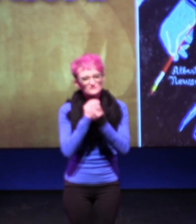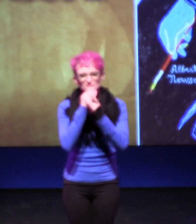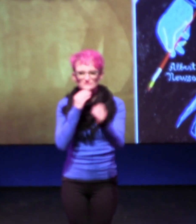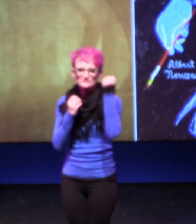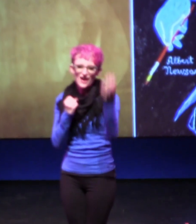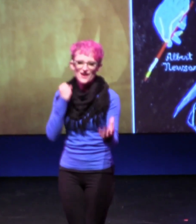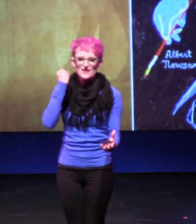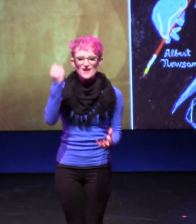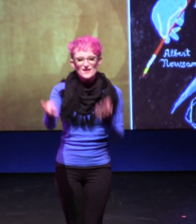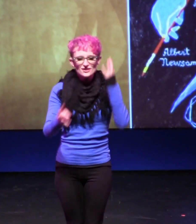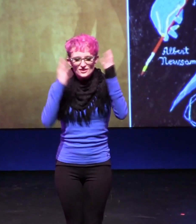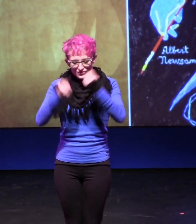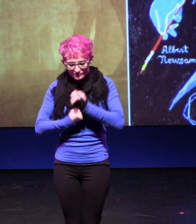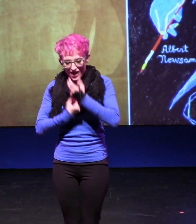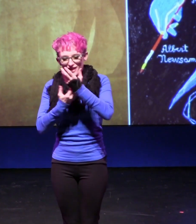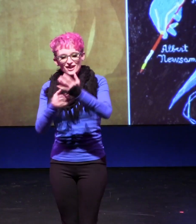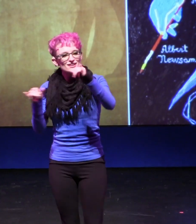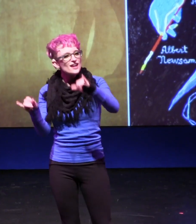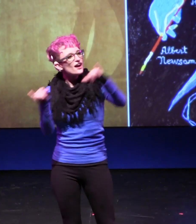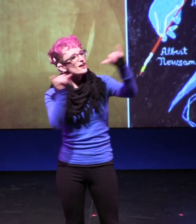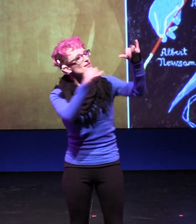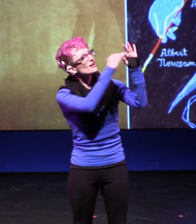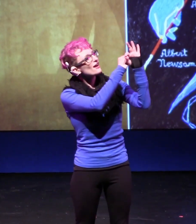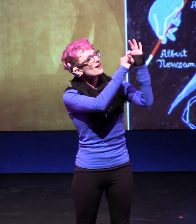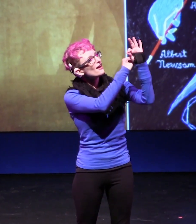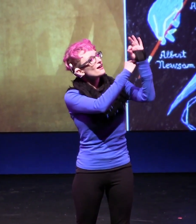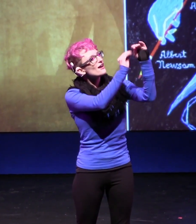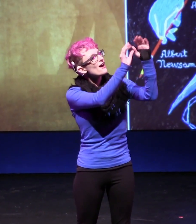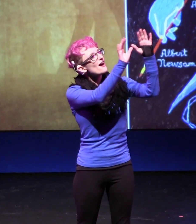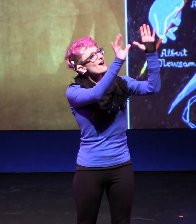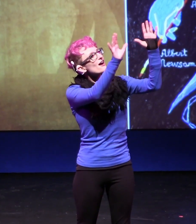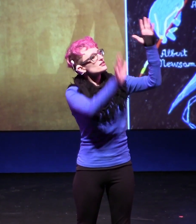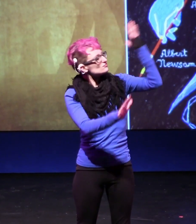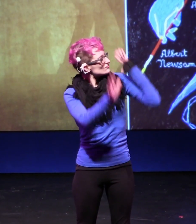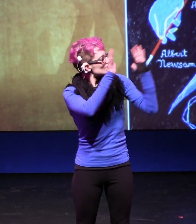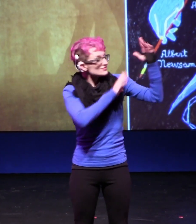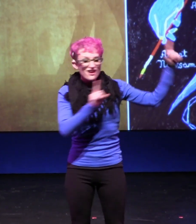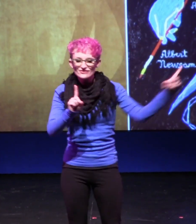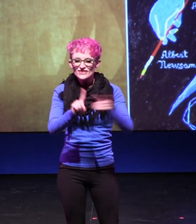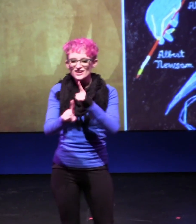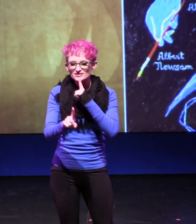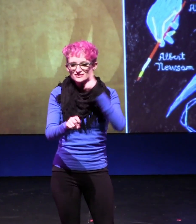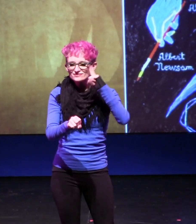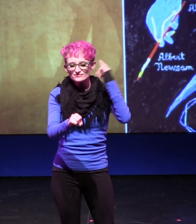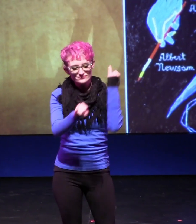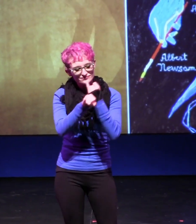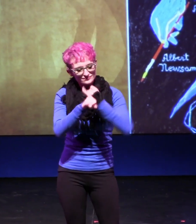When I get to be a smooth signer, I'm gonna sign some poems like Daybreak, like the first school